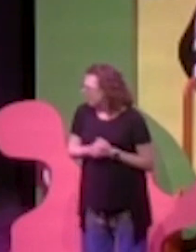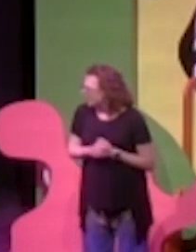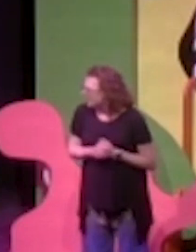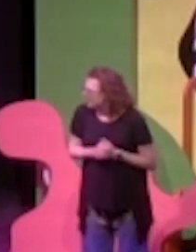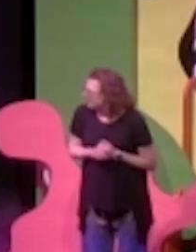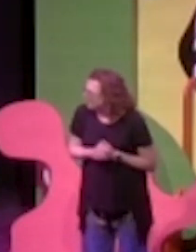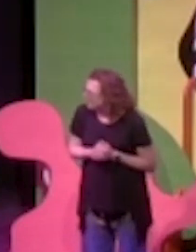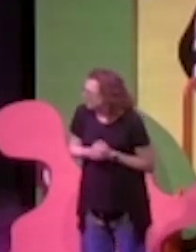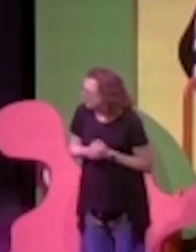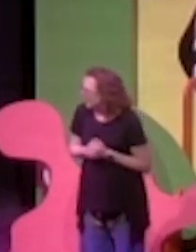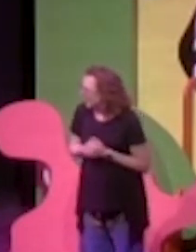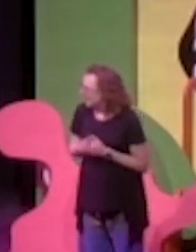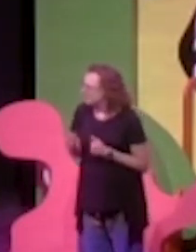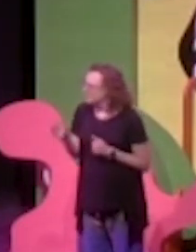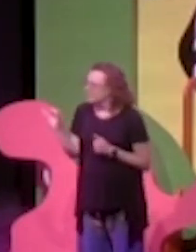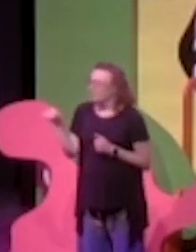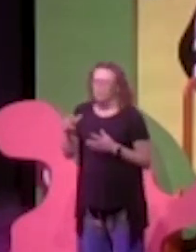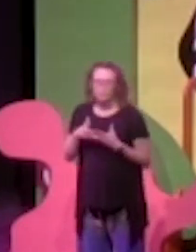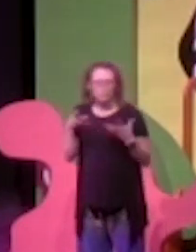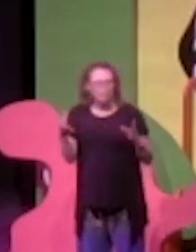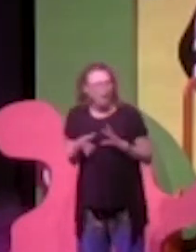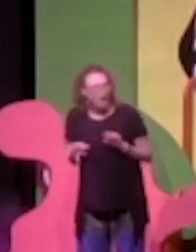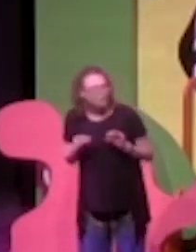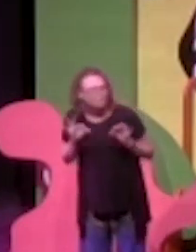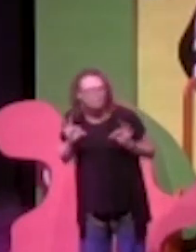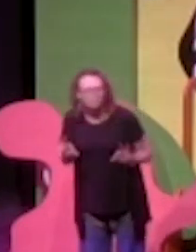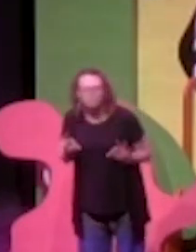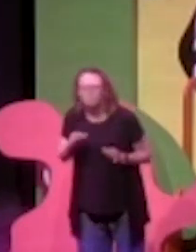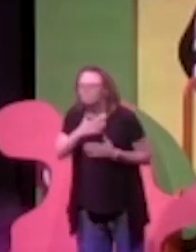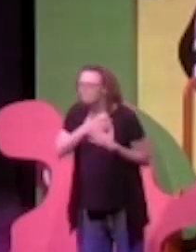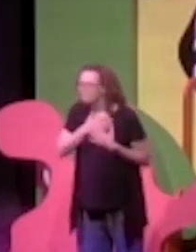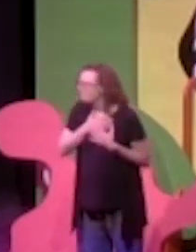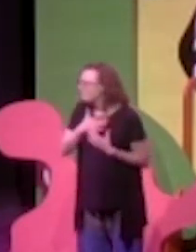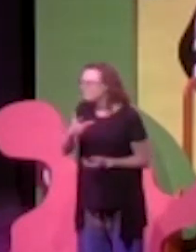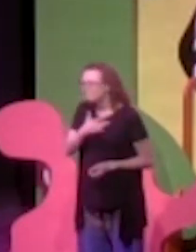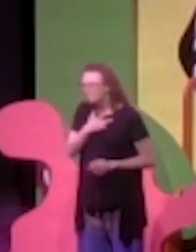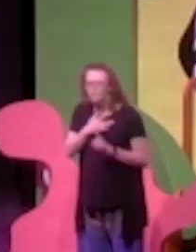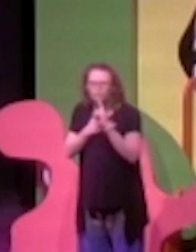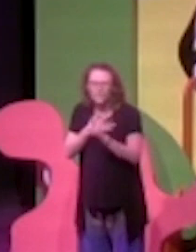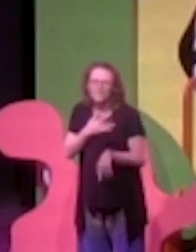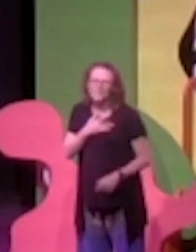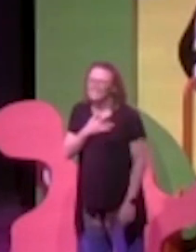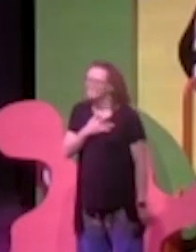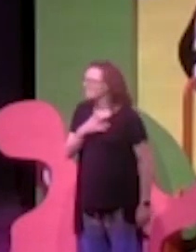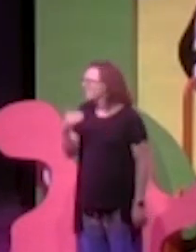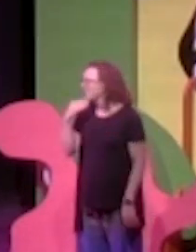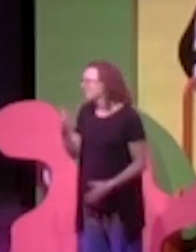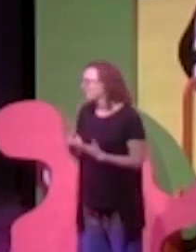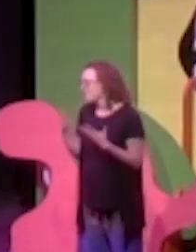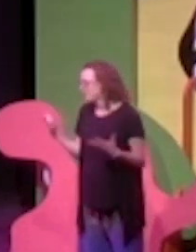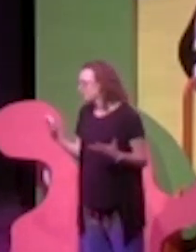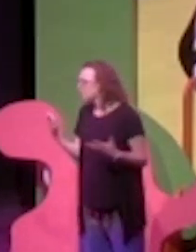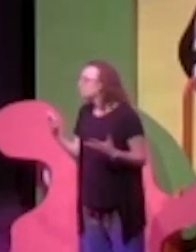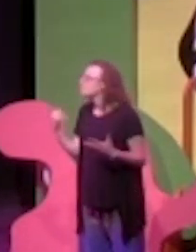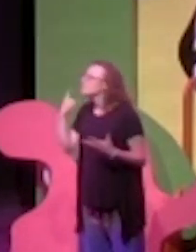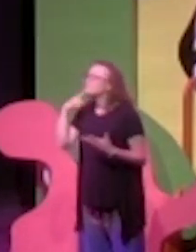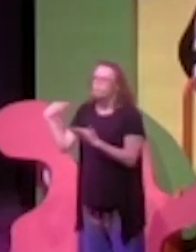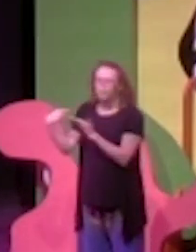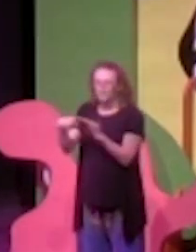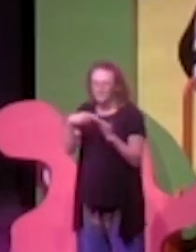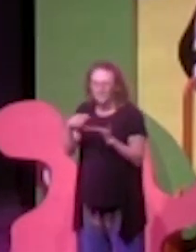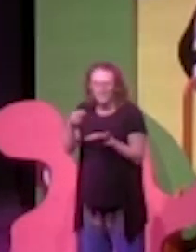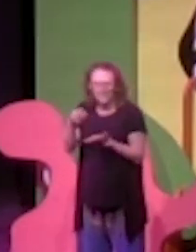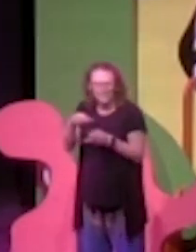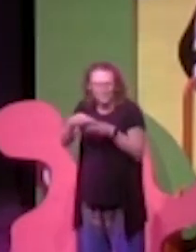Yeah, there's way too much to say on that. But I thank you so much for going to the dollars, because I